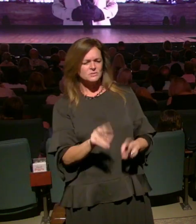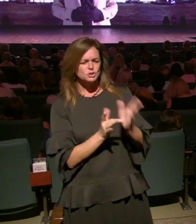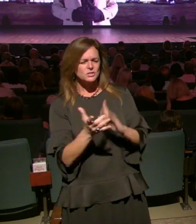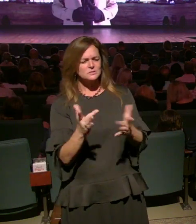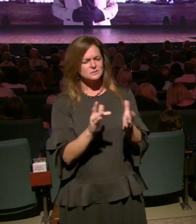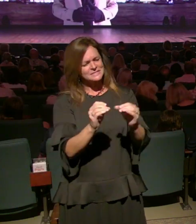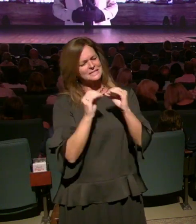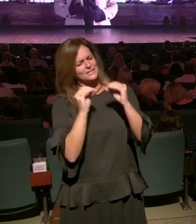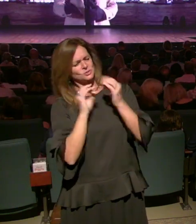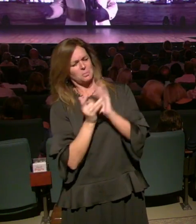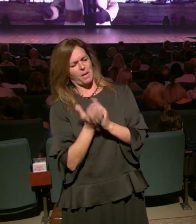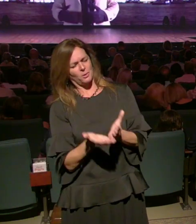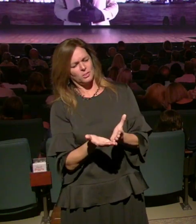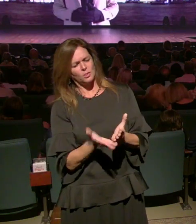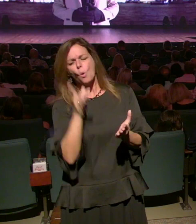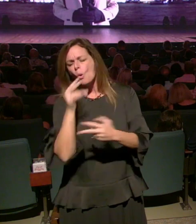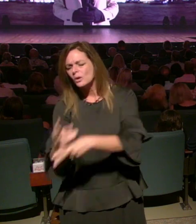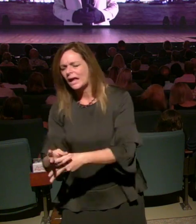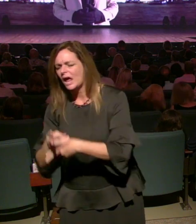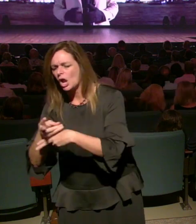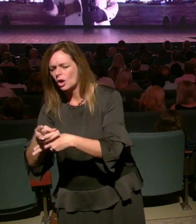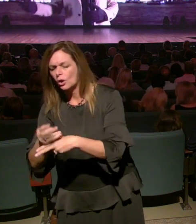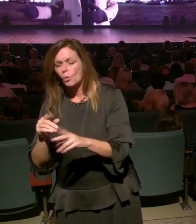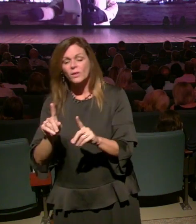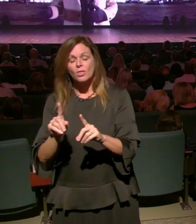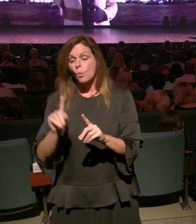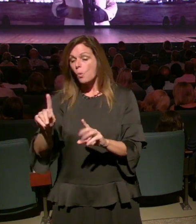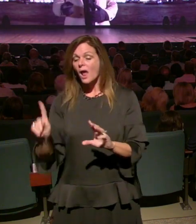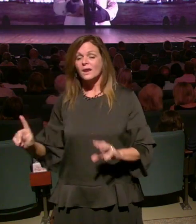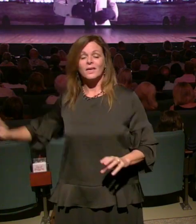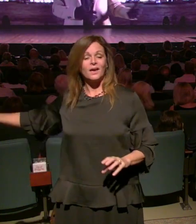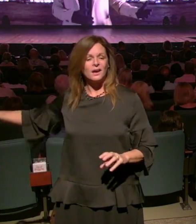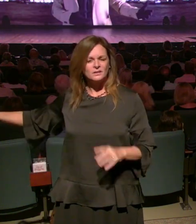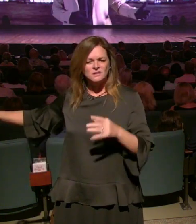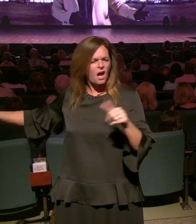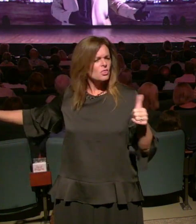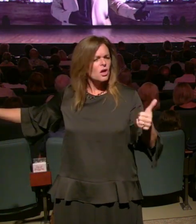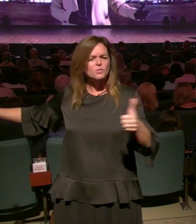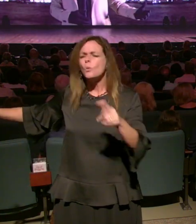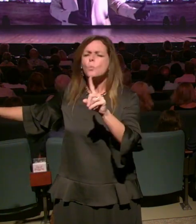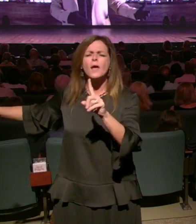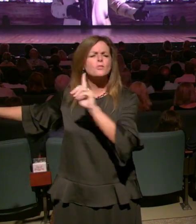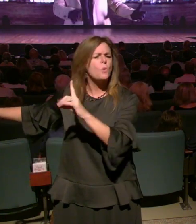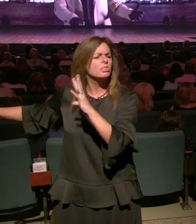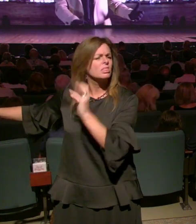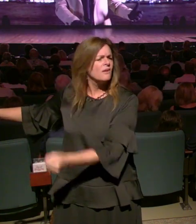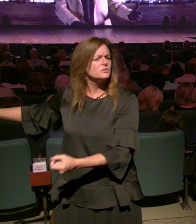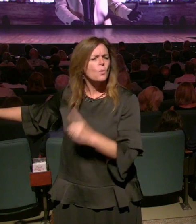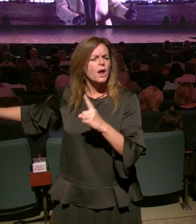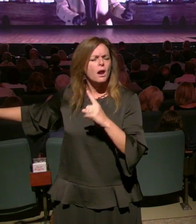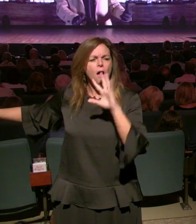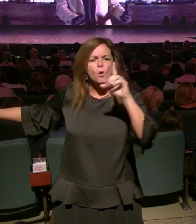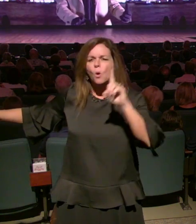Jesus was always caring about the one person, taking time to help the one that others might have walked right past. He would get down on their